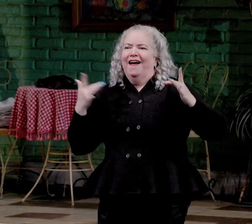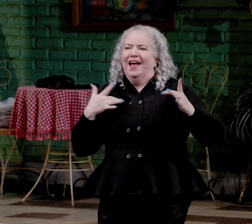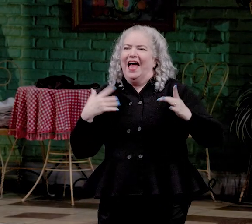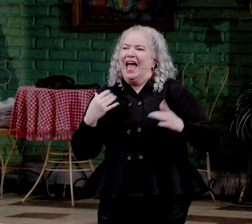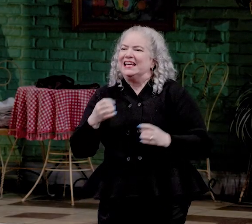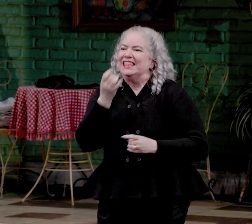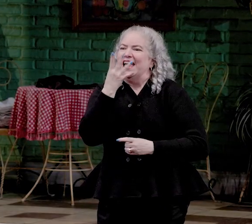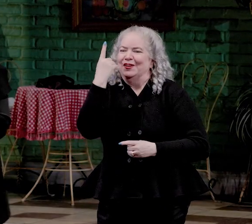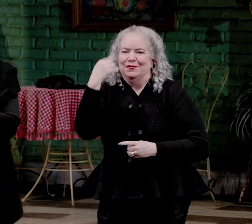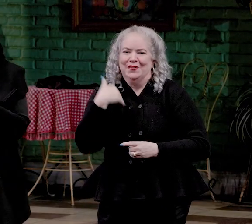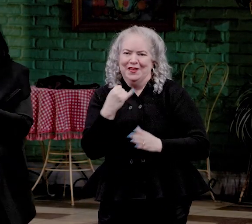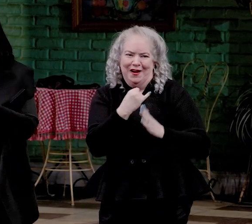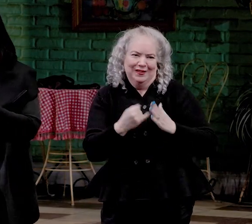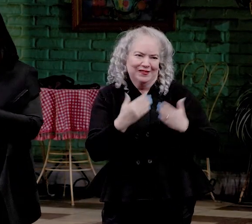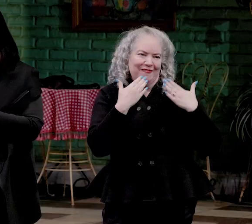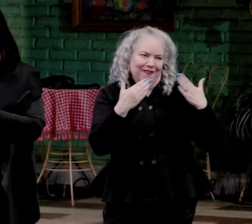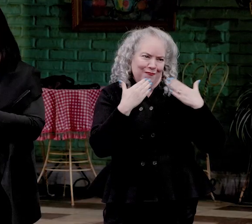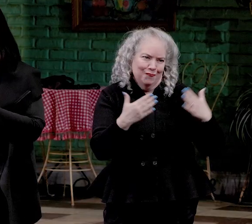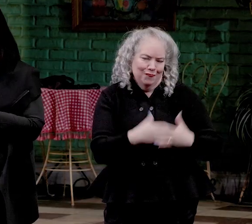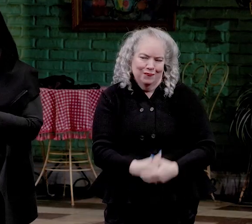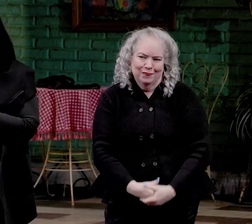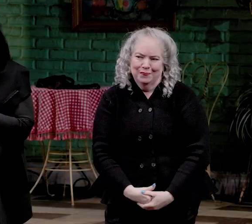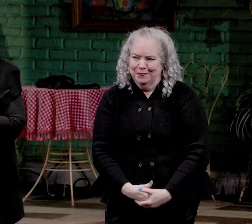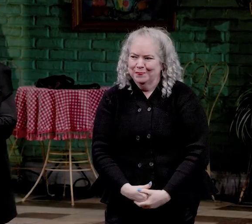so grateful.